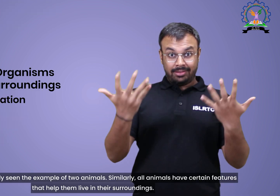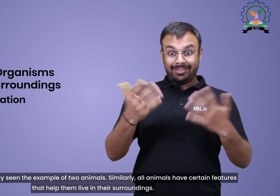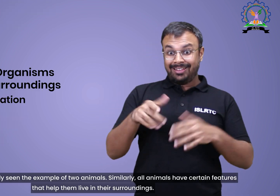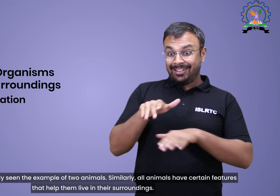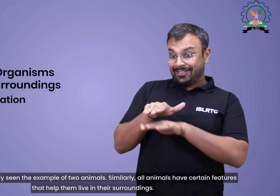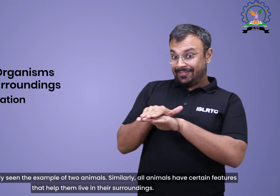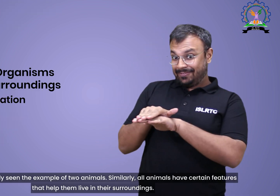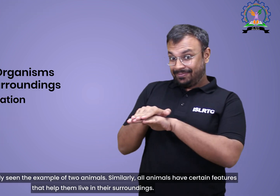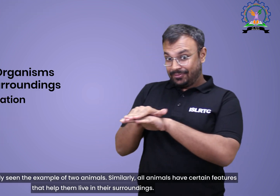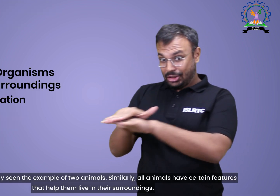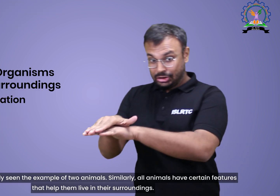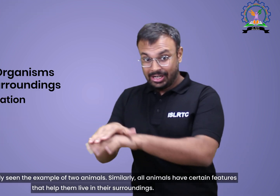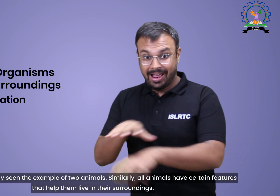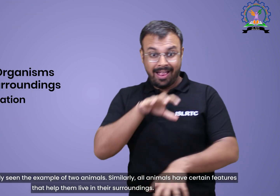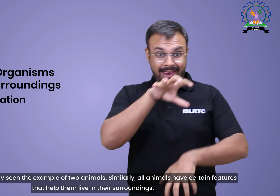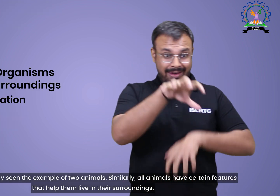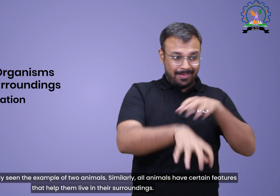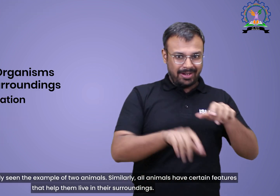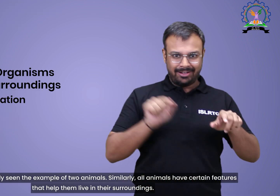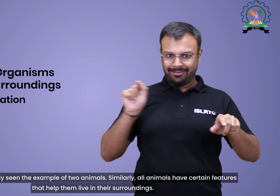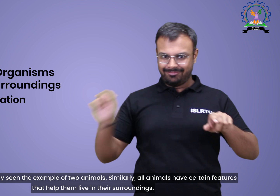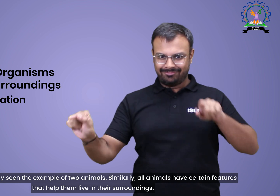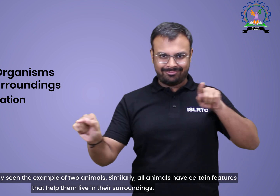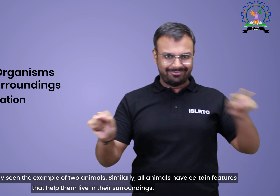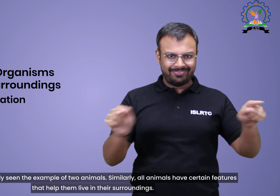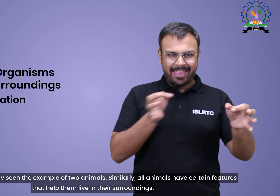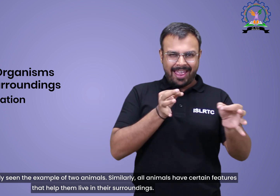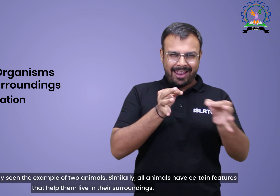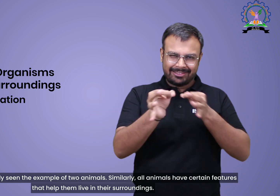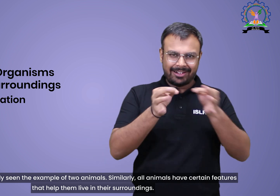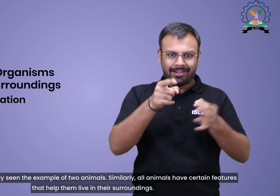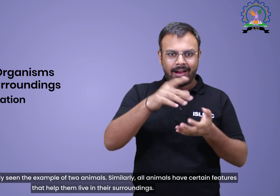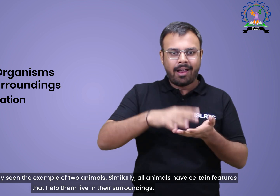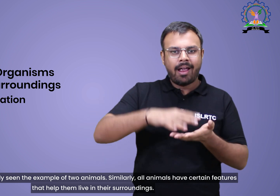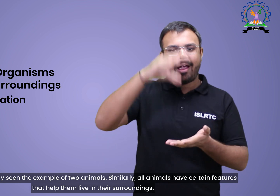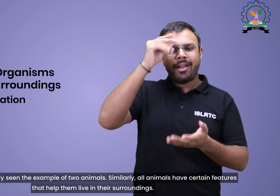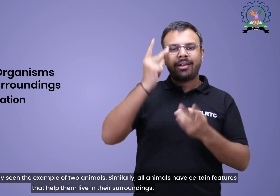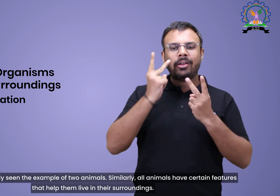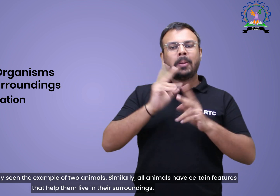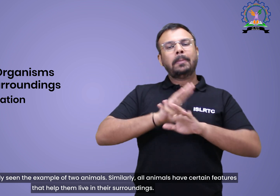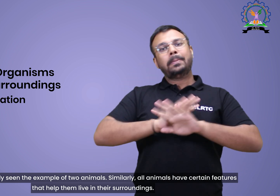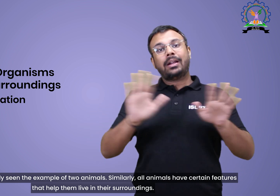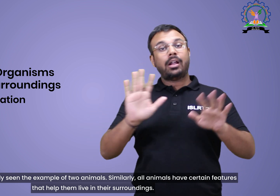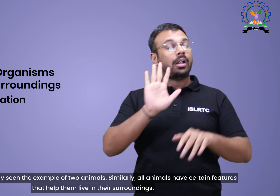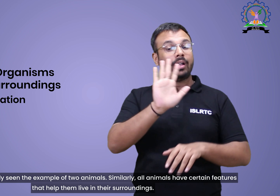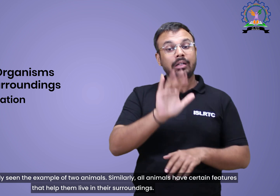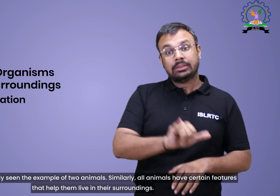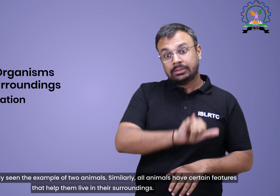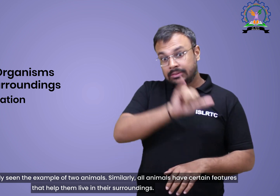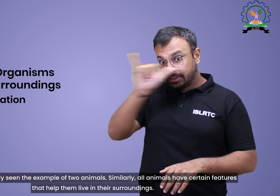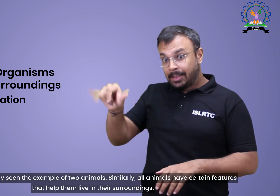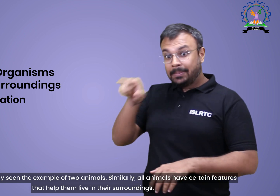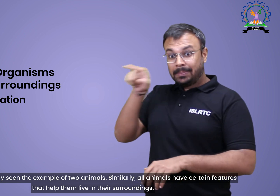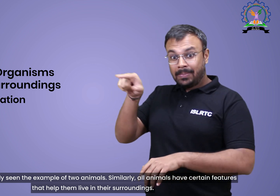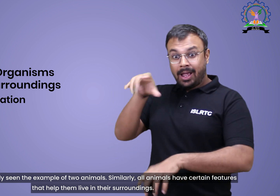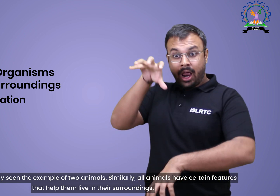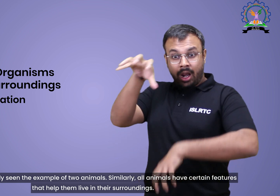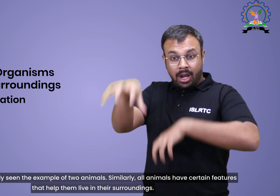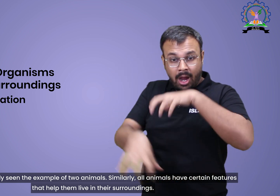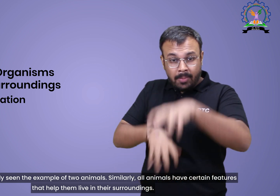Here we have only seen the example of two animals. Similarly, all animals have certain features that help